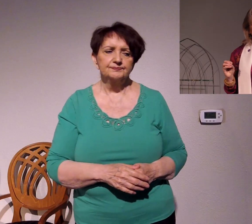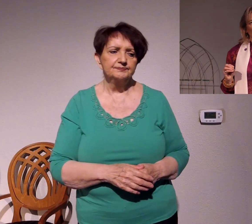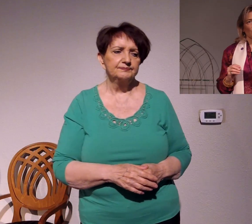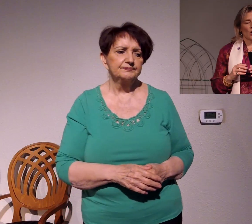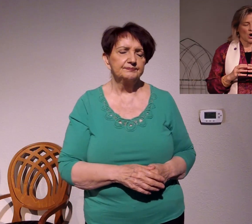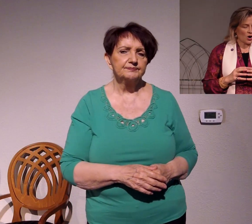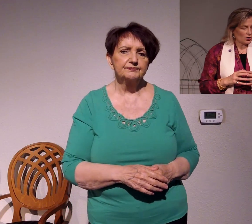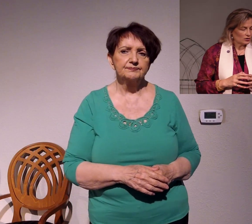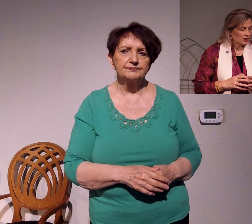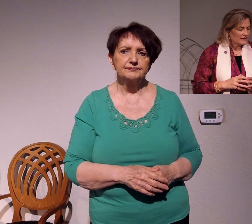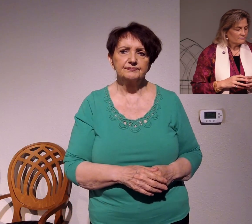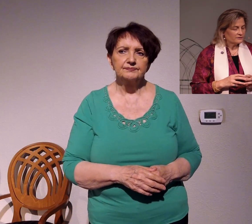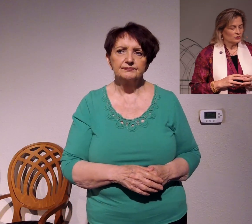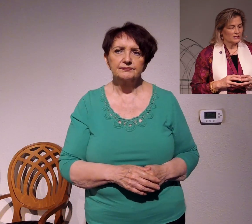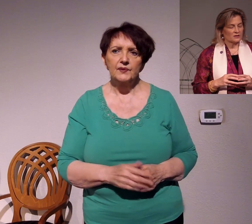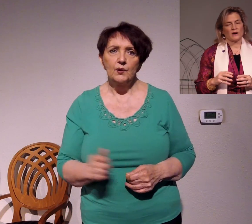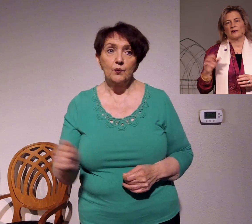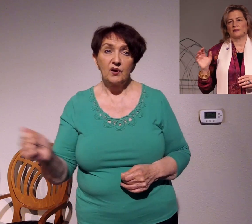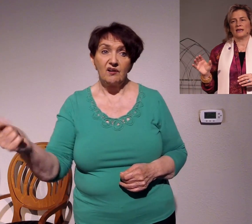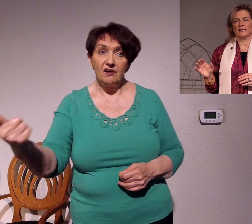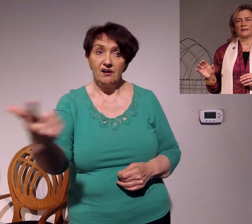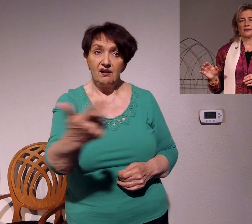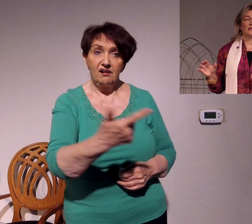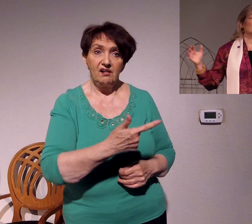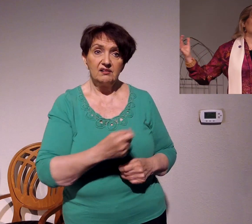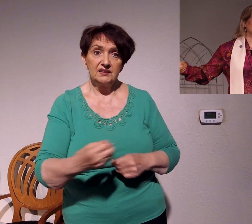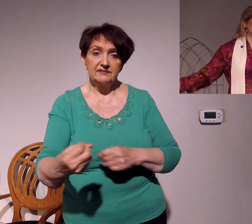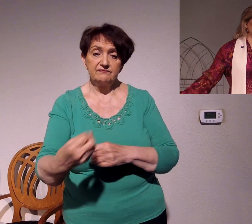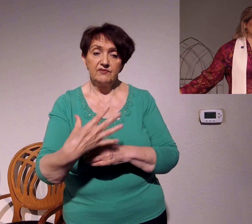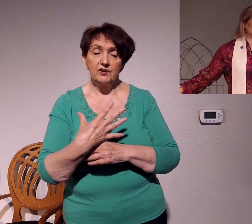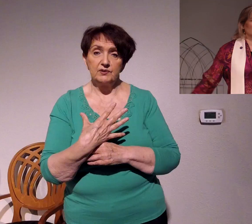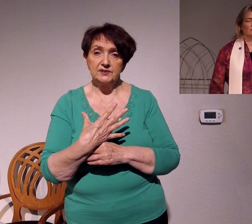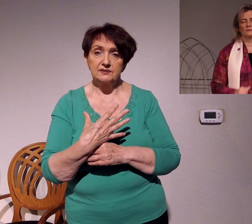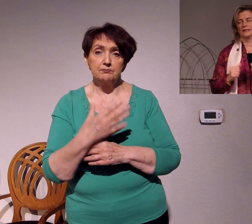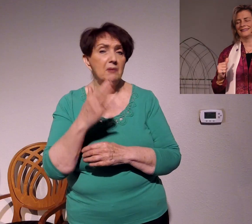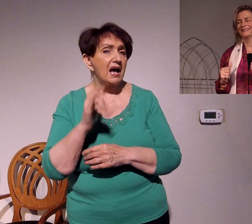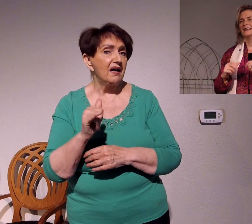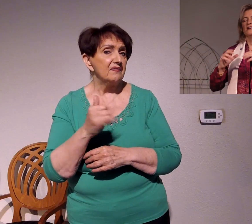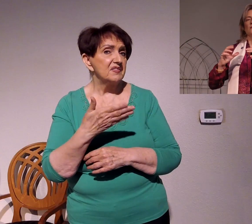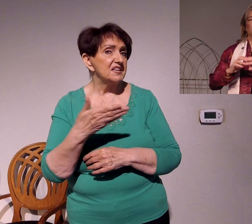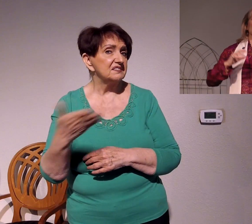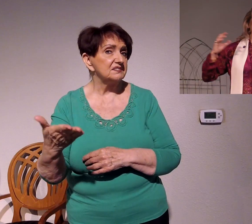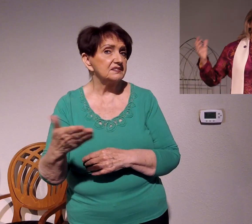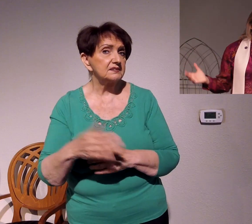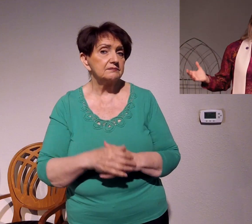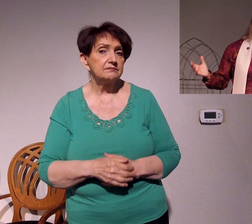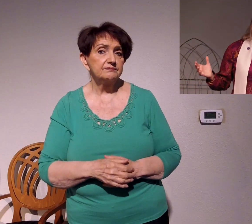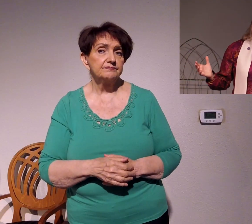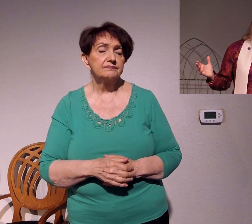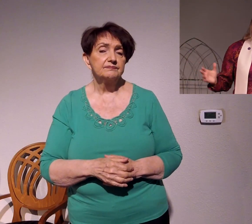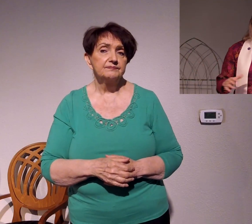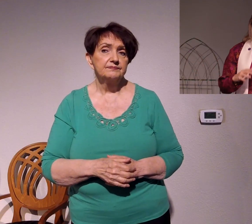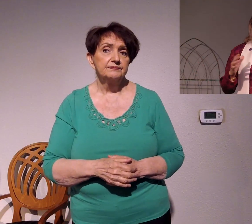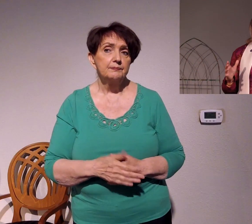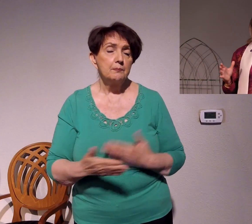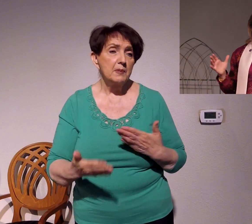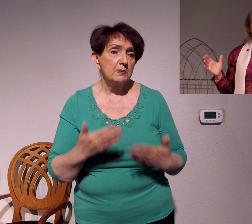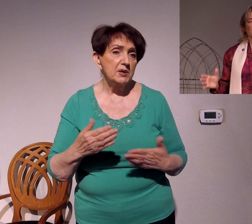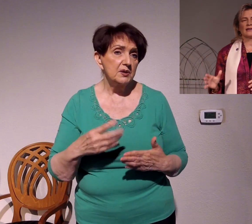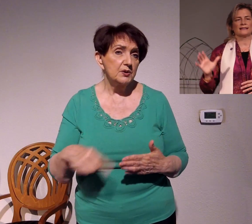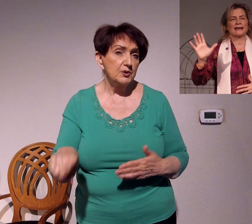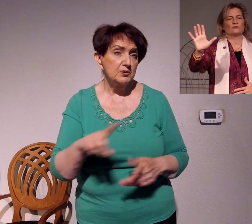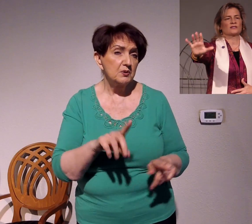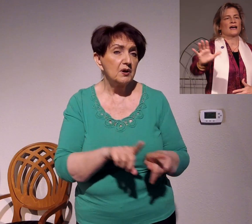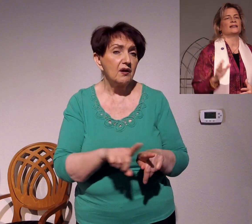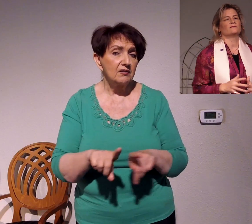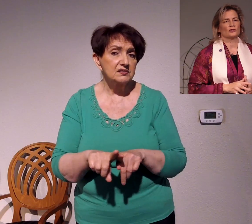So we're all influenced by things, at least I am. But maybe perhaps you too are influenced